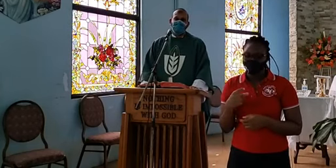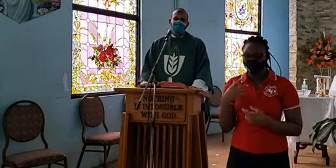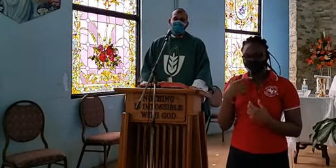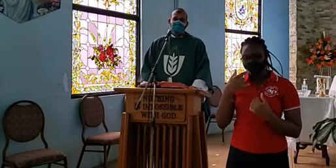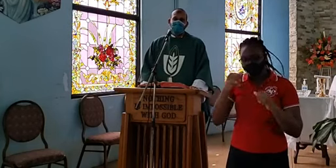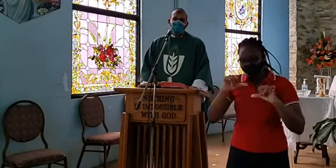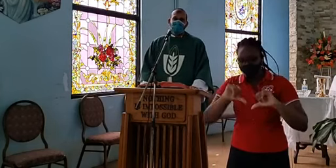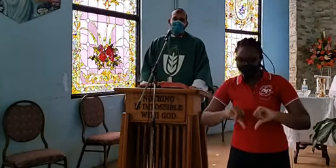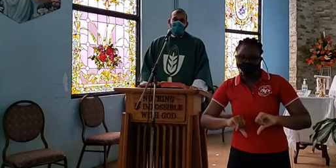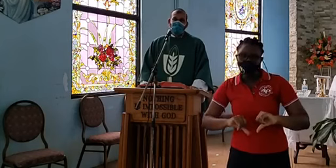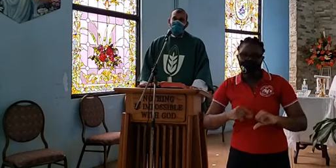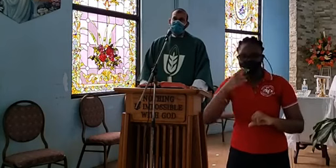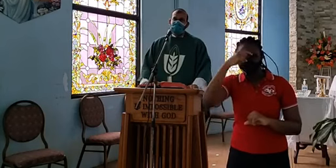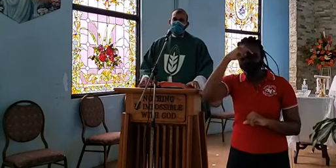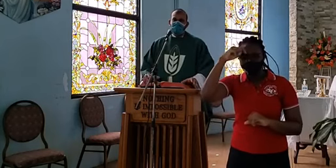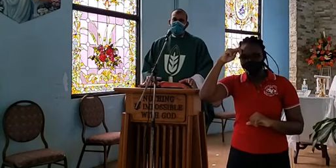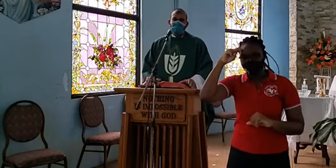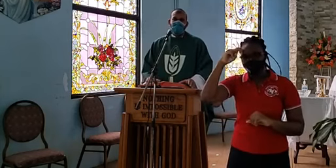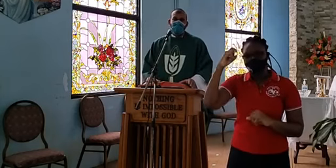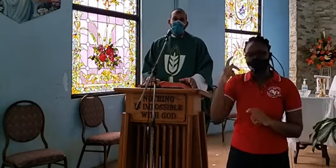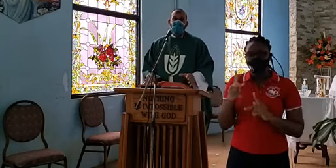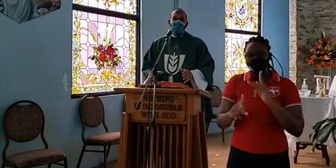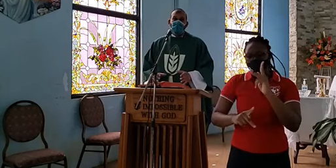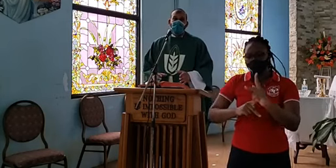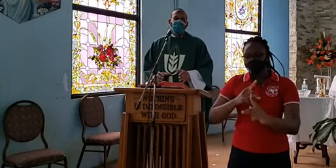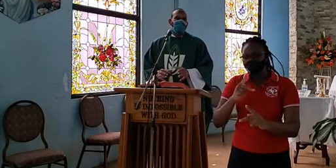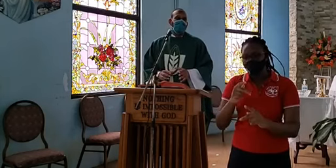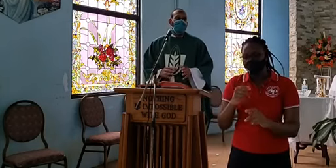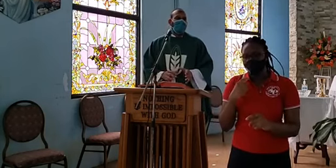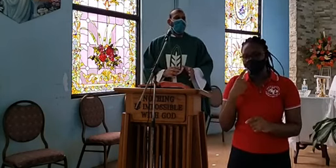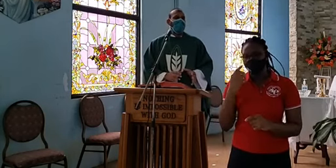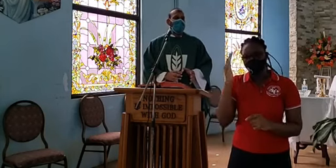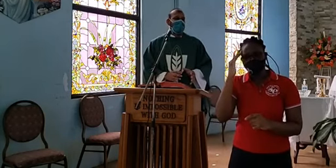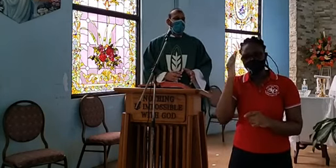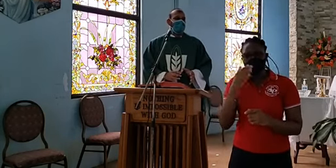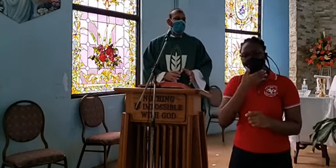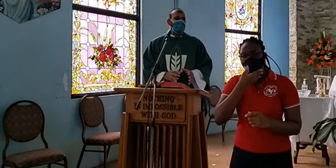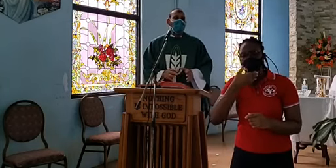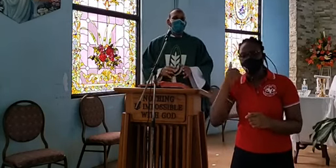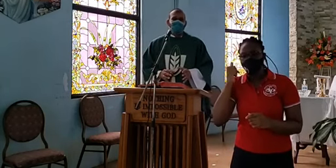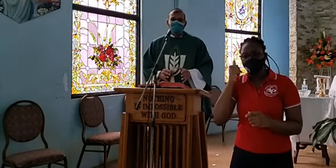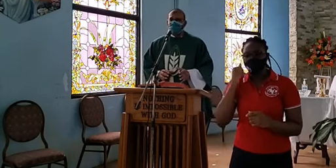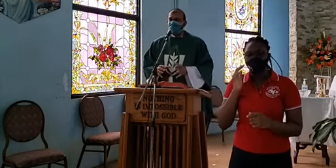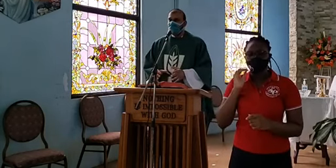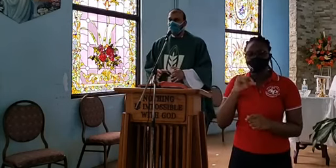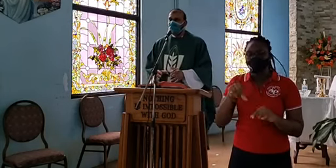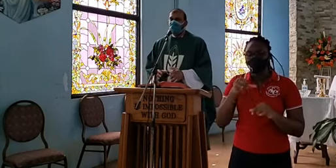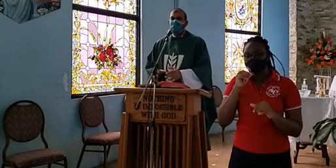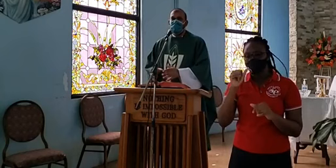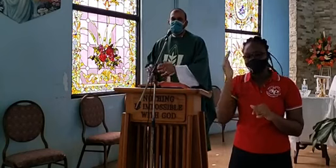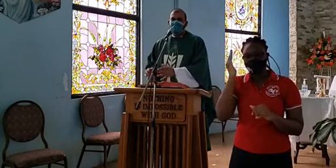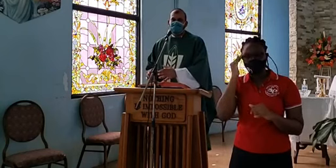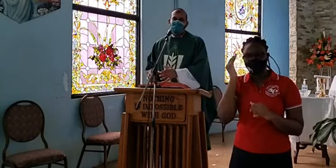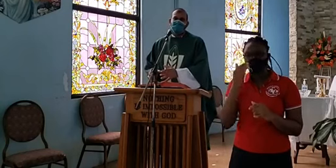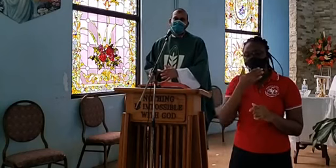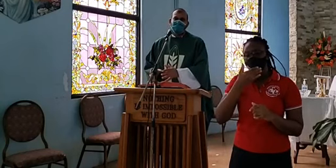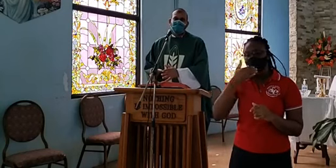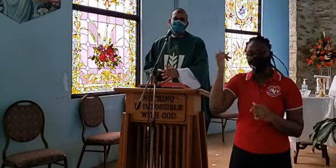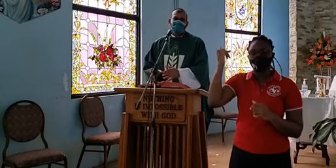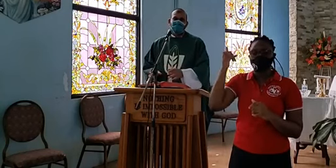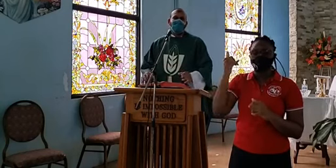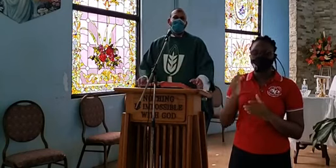disappointed because the people who should know better didn't know